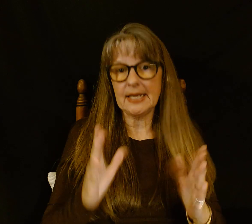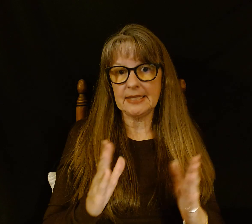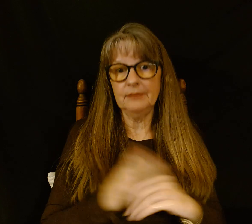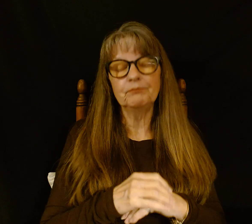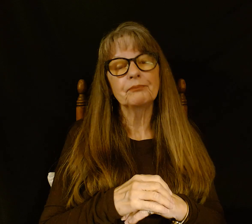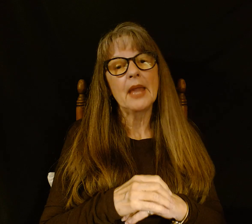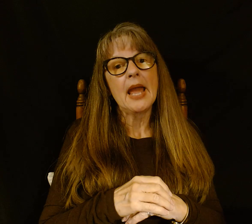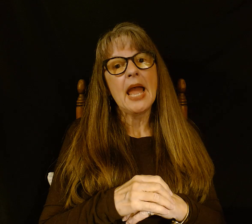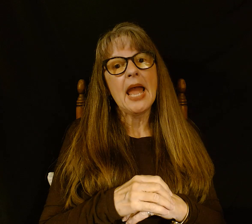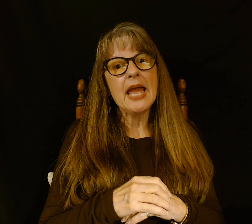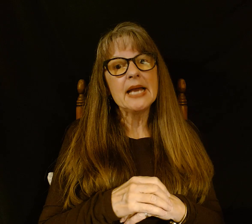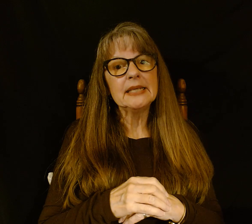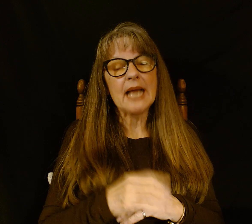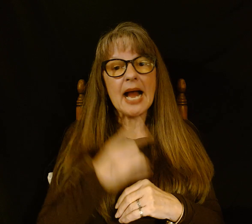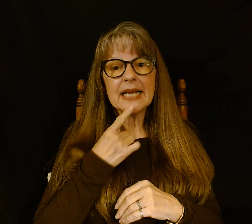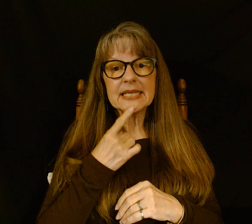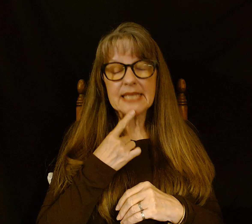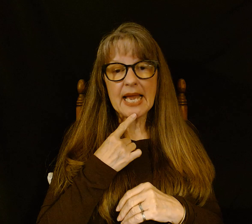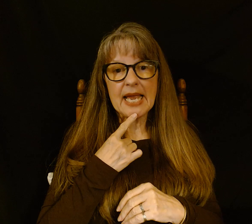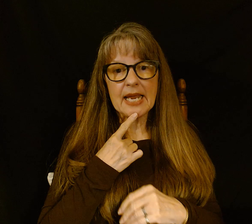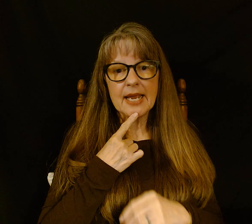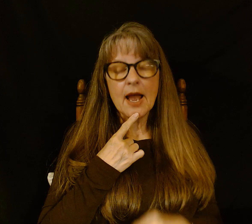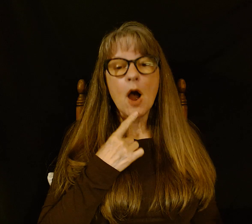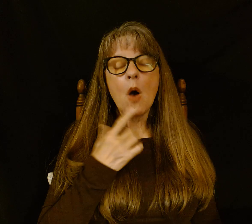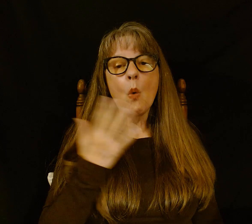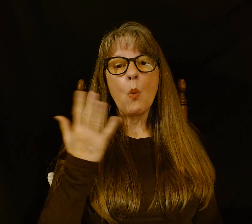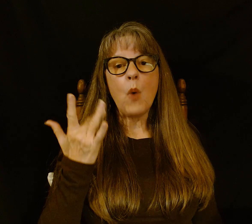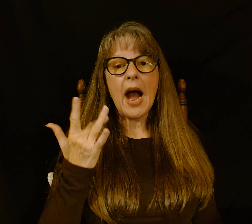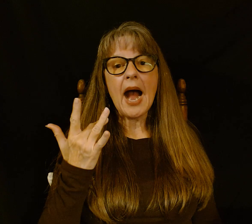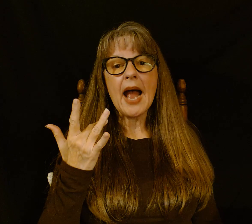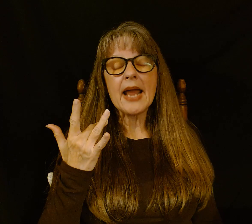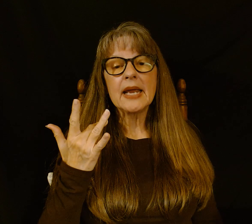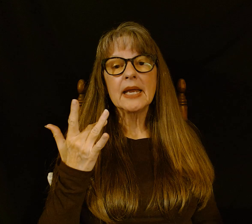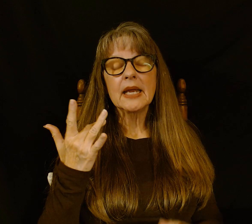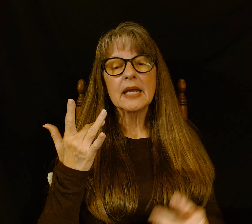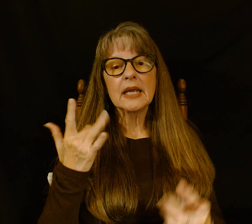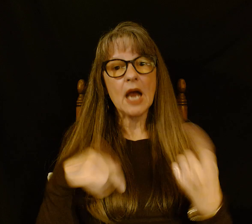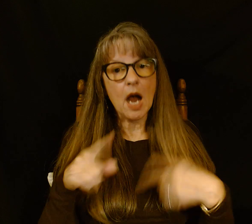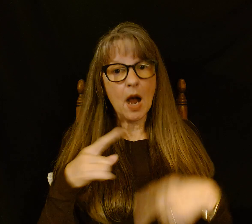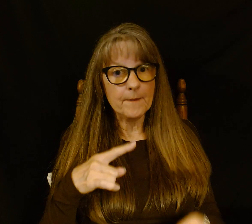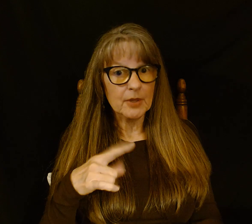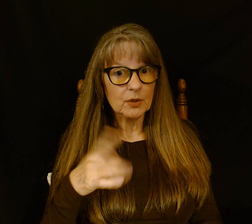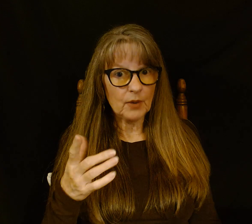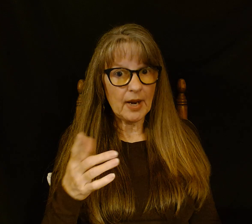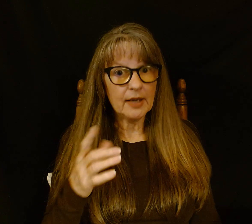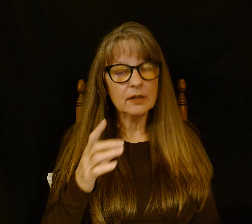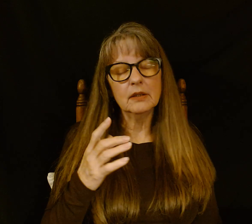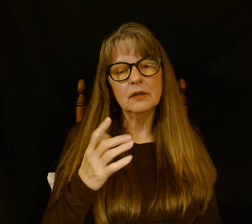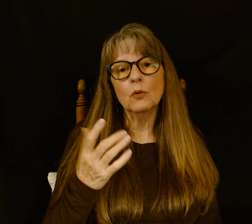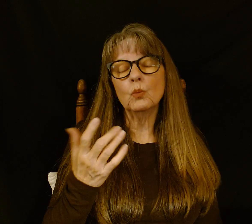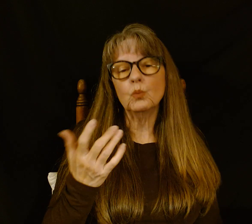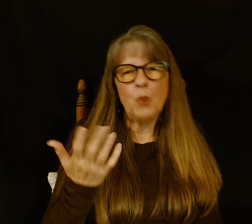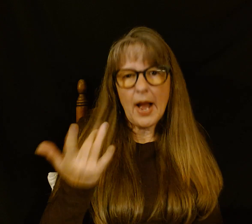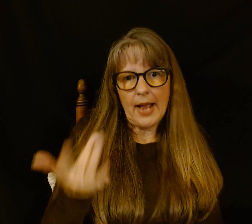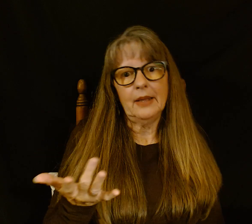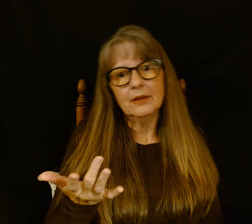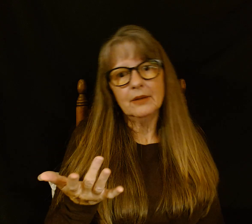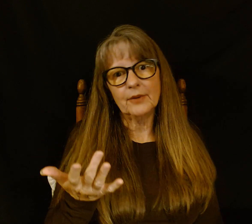Texan, and I say, why come, right? Why, right?